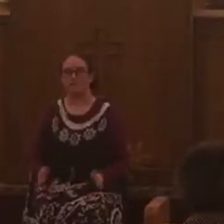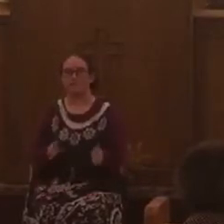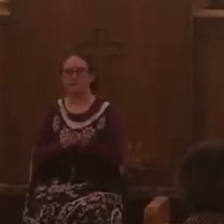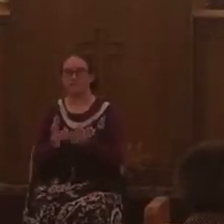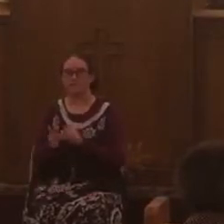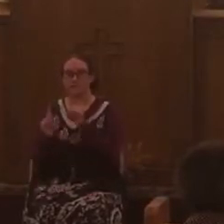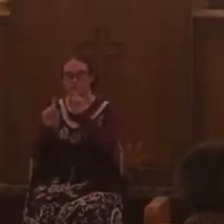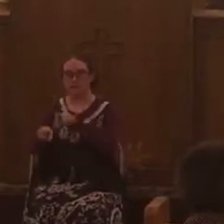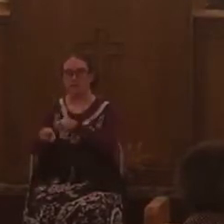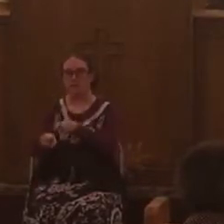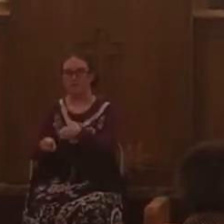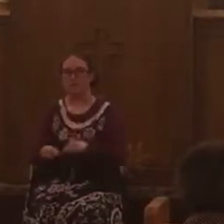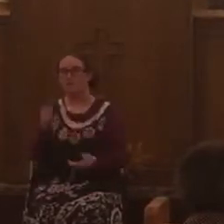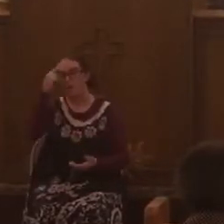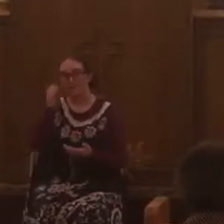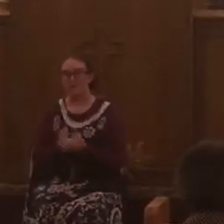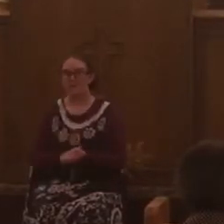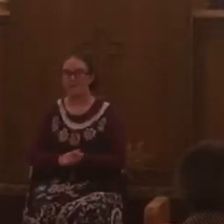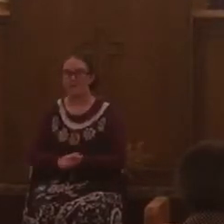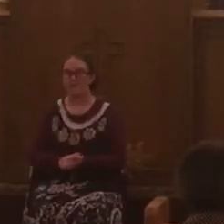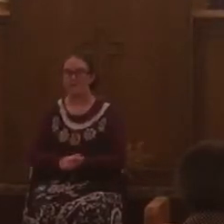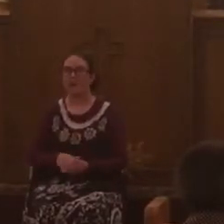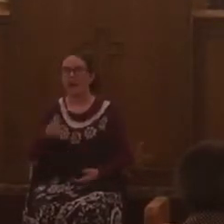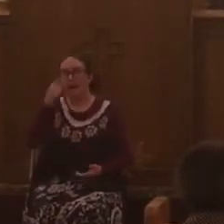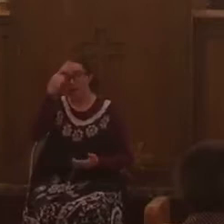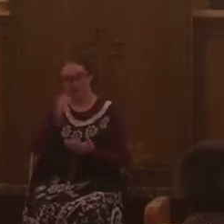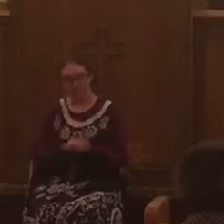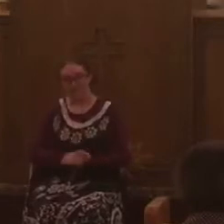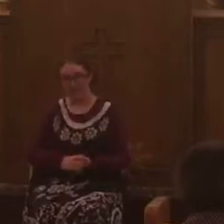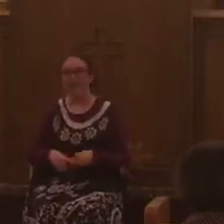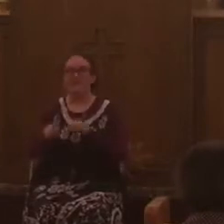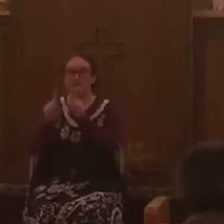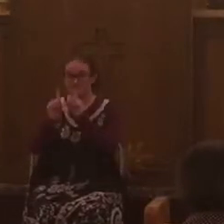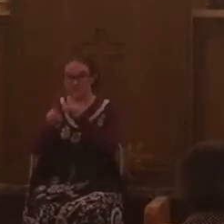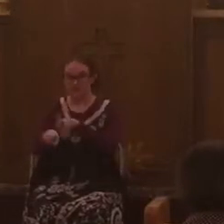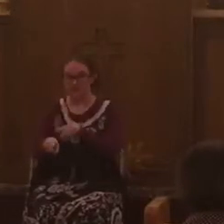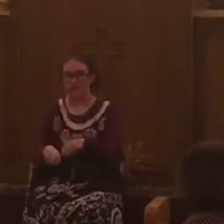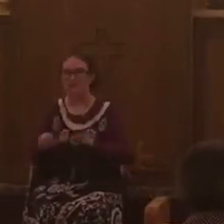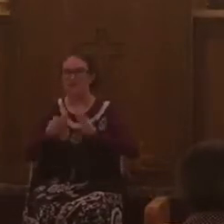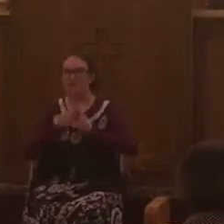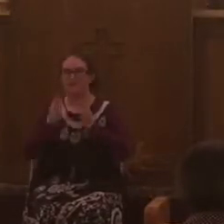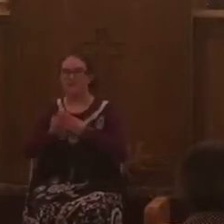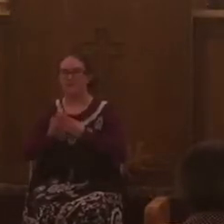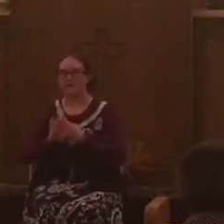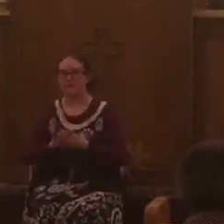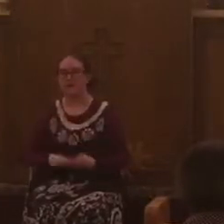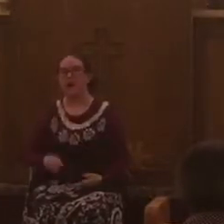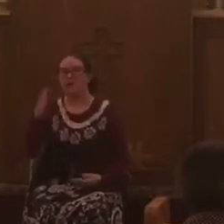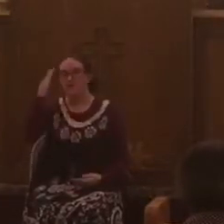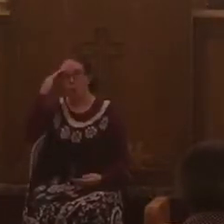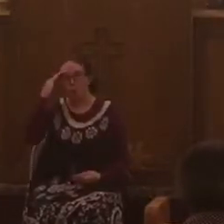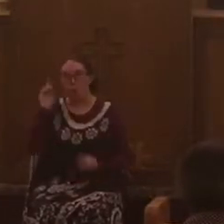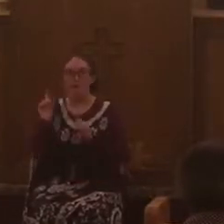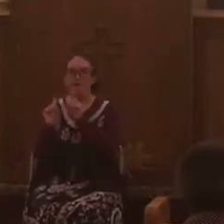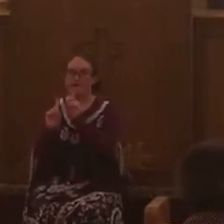said, Jesus is the answer for the world today. Above him there is no